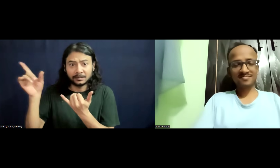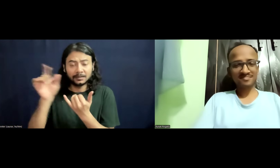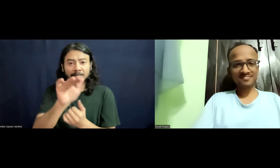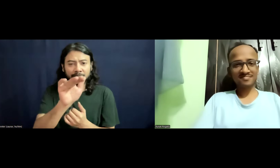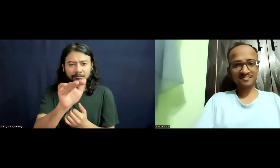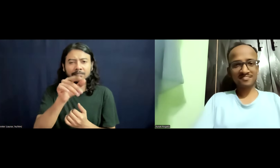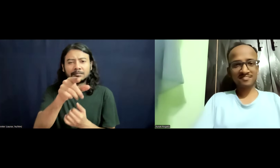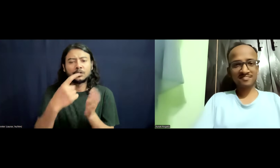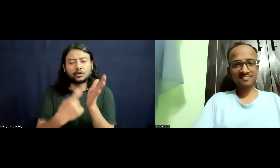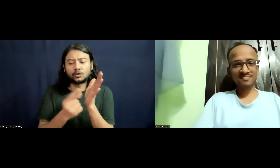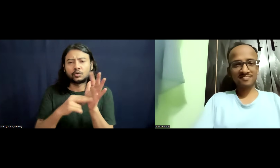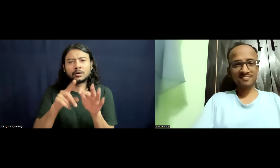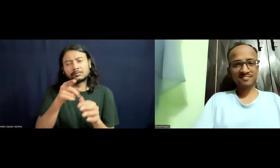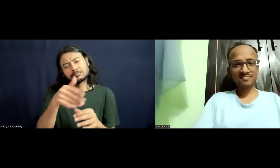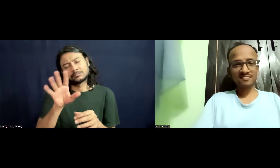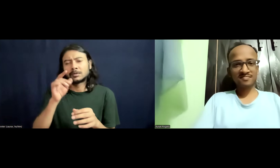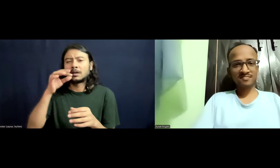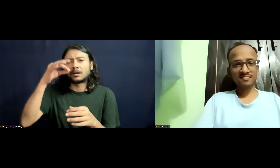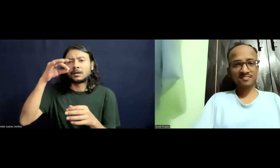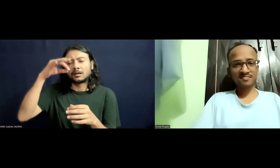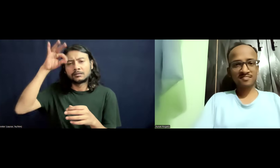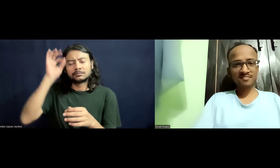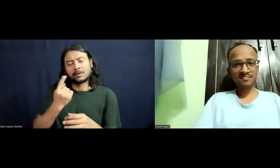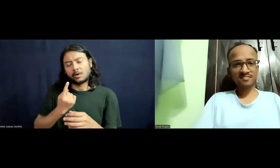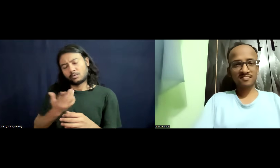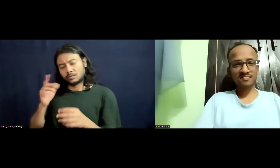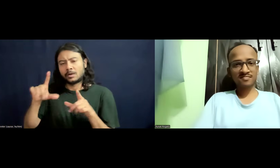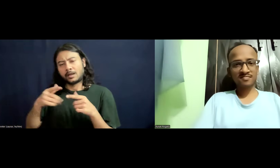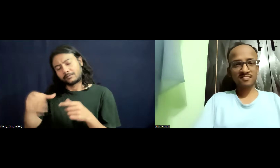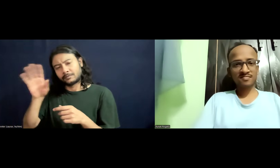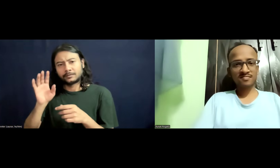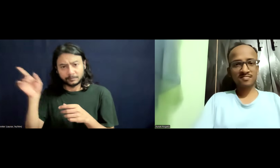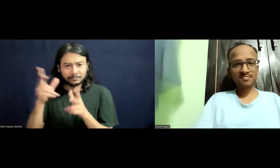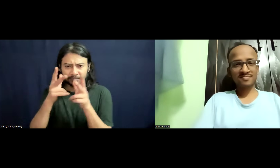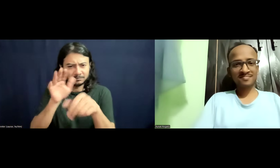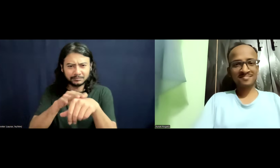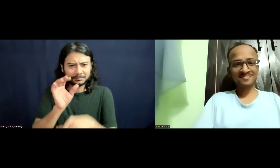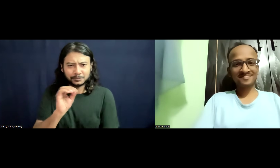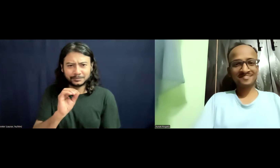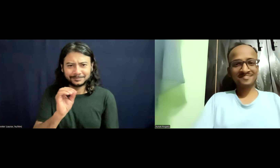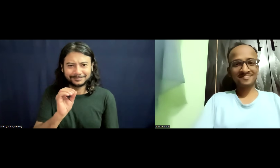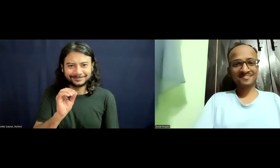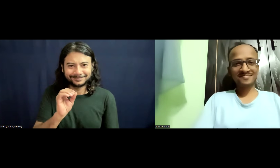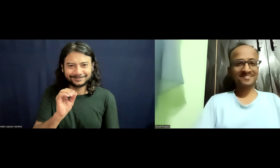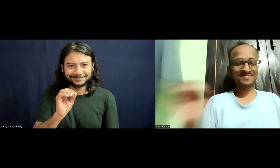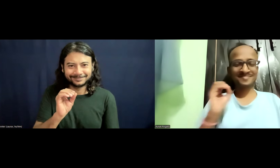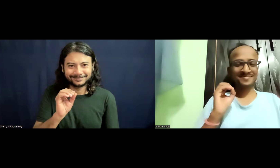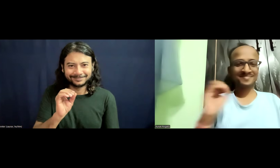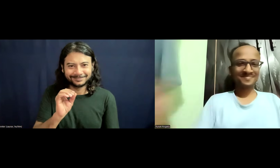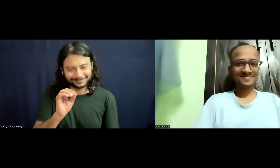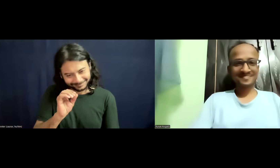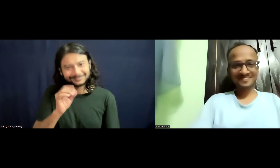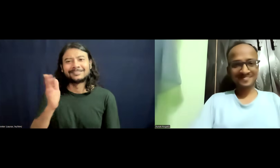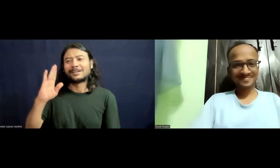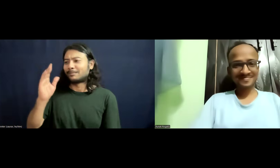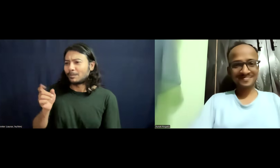consciousness. That is why this process, Prabhupada has made it very, very simple. You just chant, you